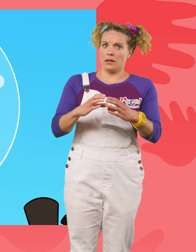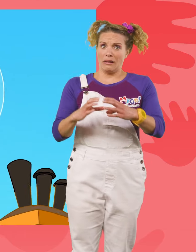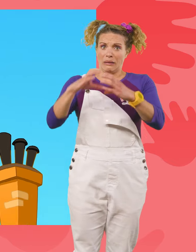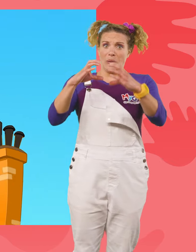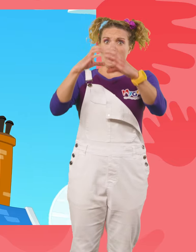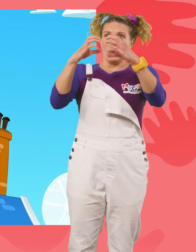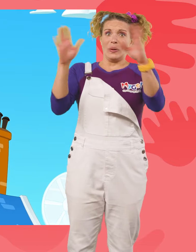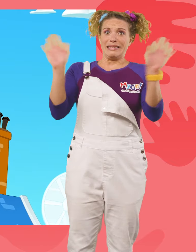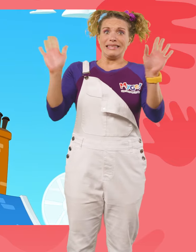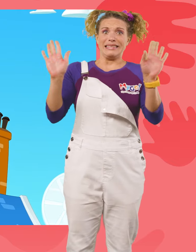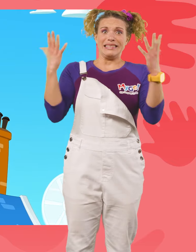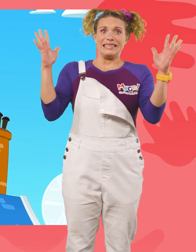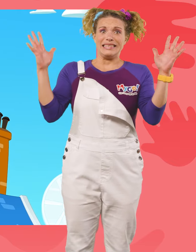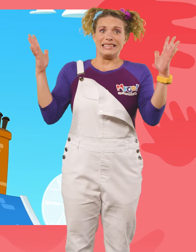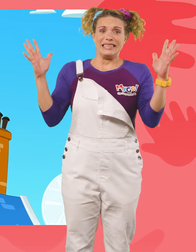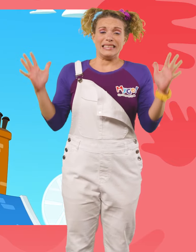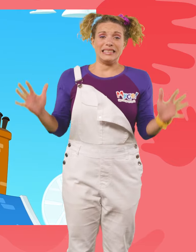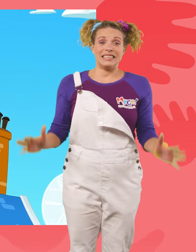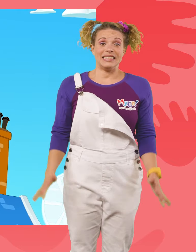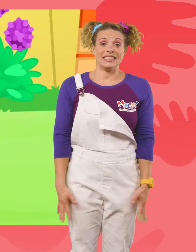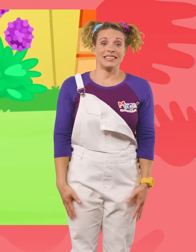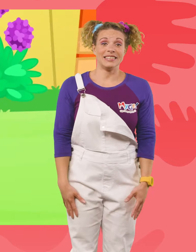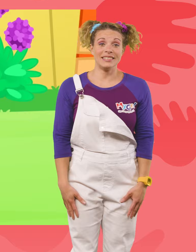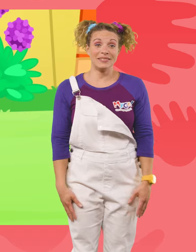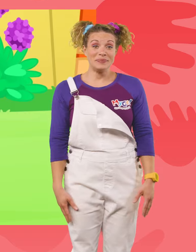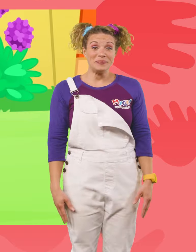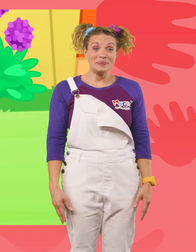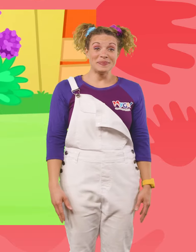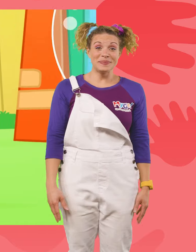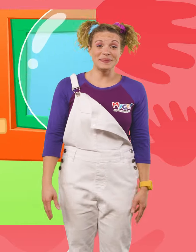Boba? This is high enough.